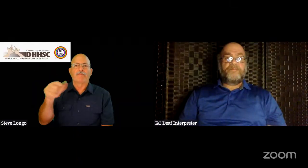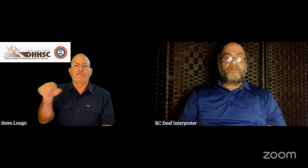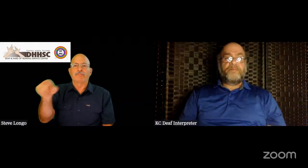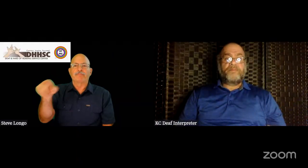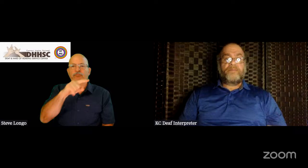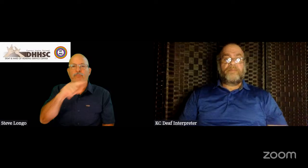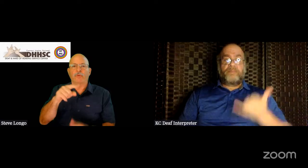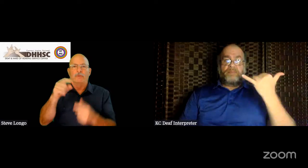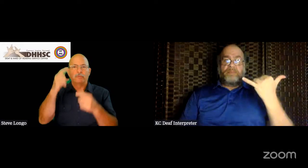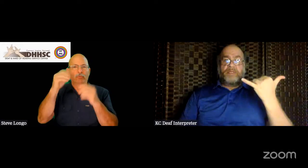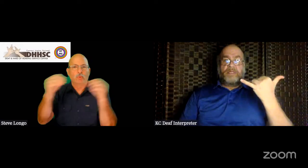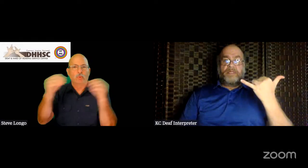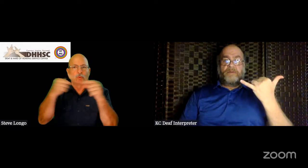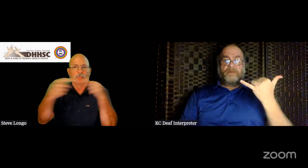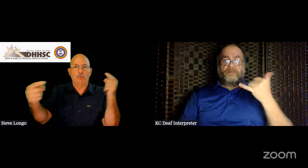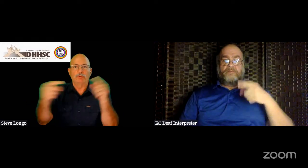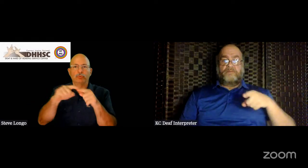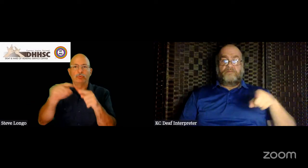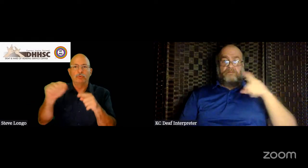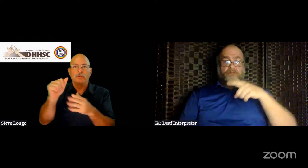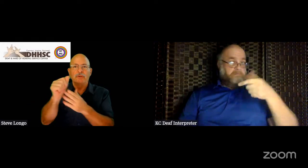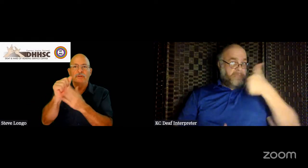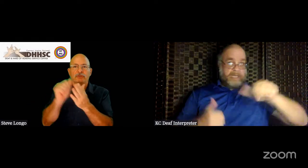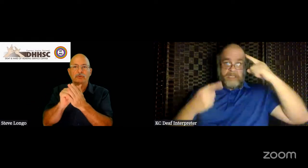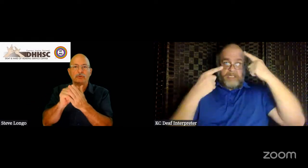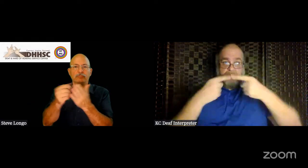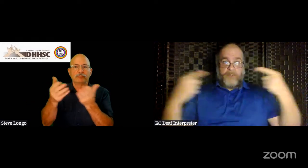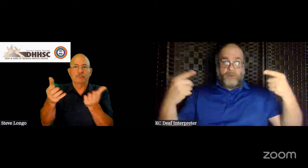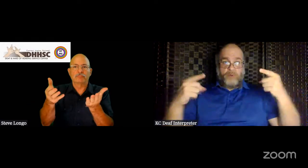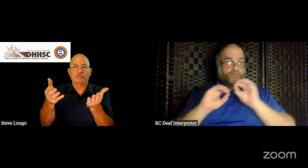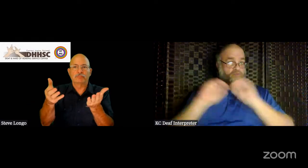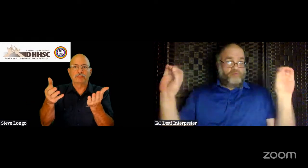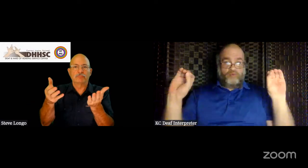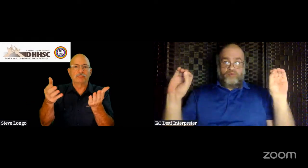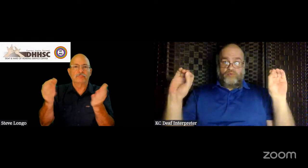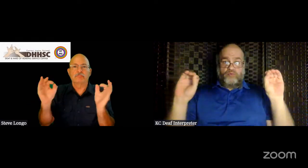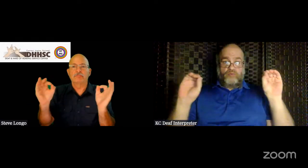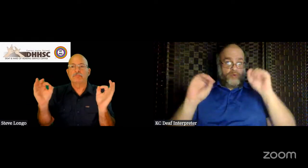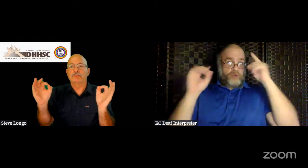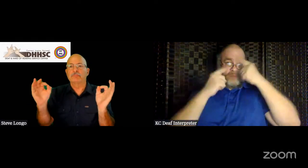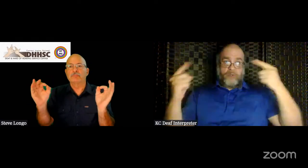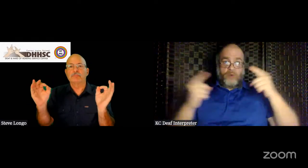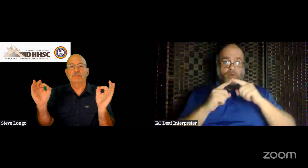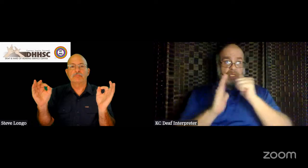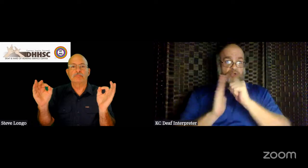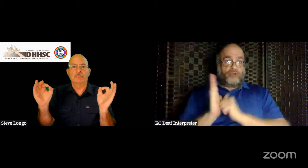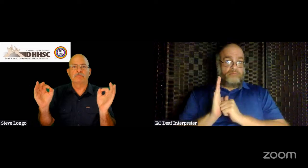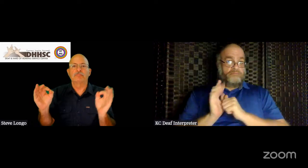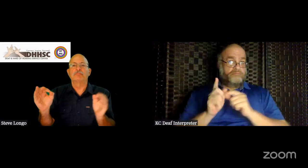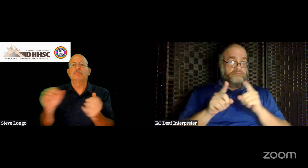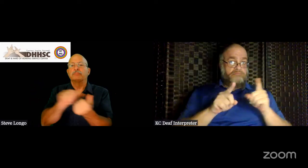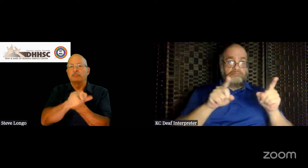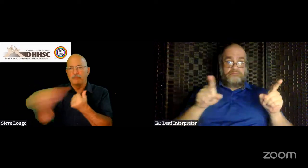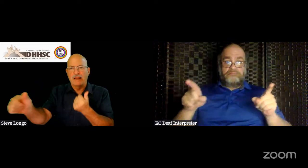the new business portion. So if there's no dissent to the agenda,